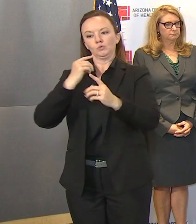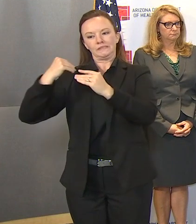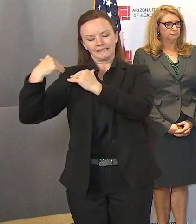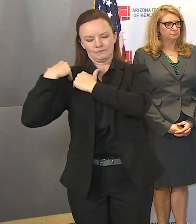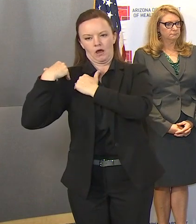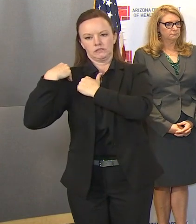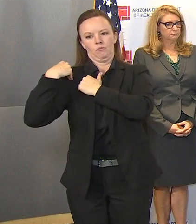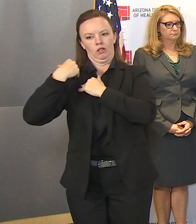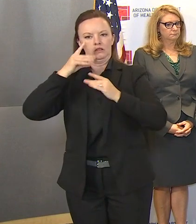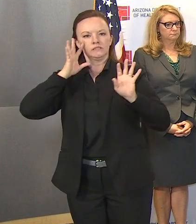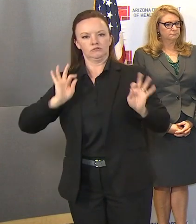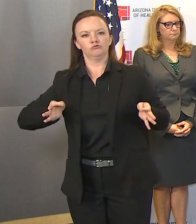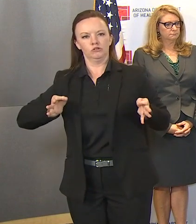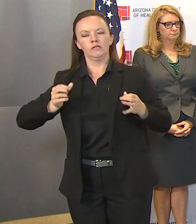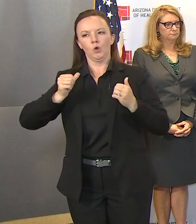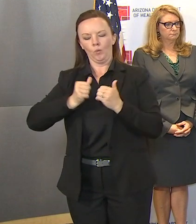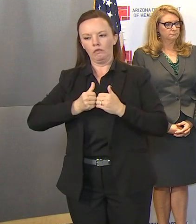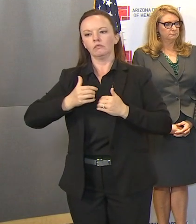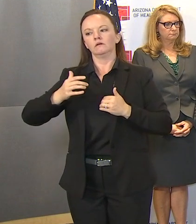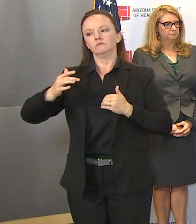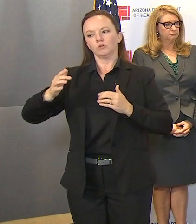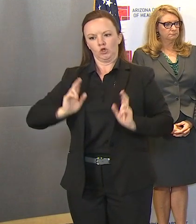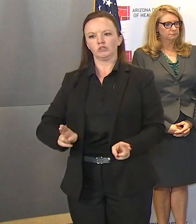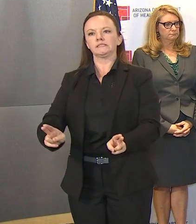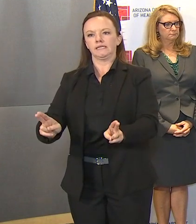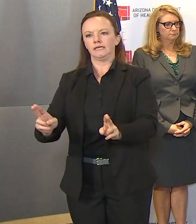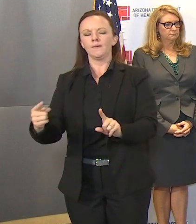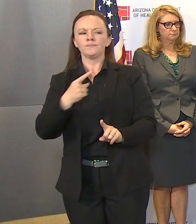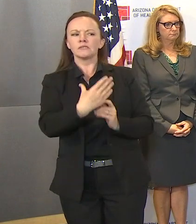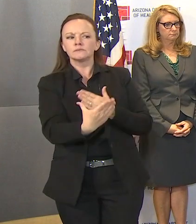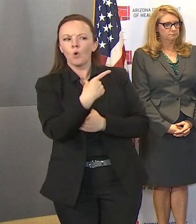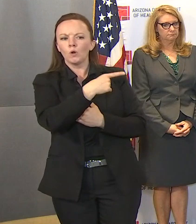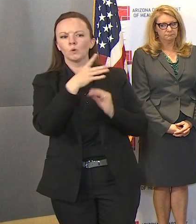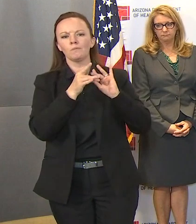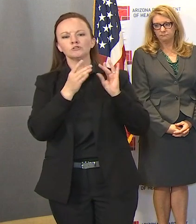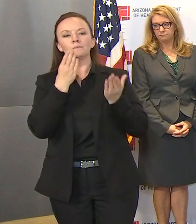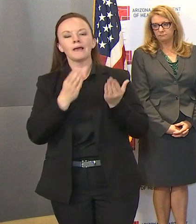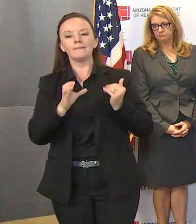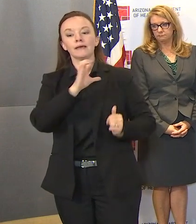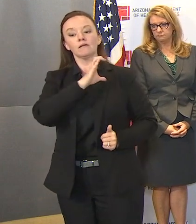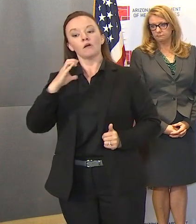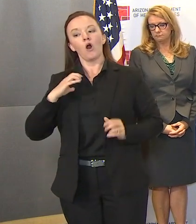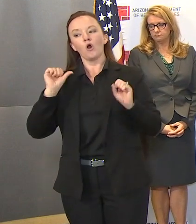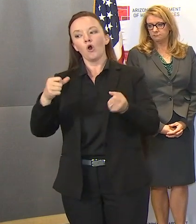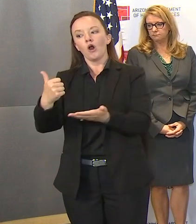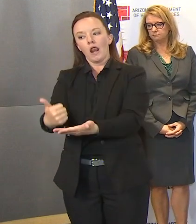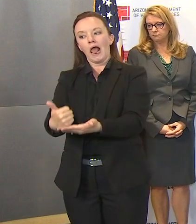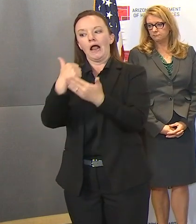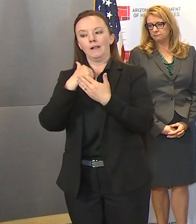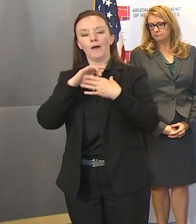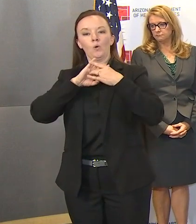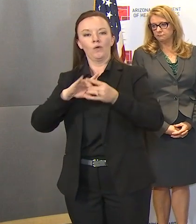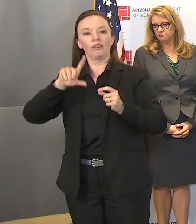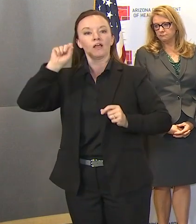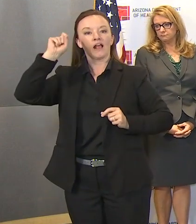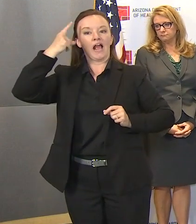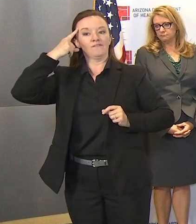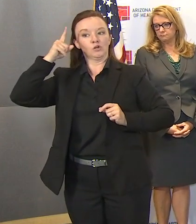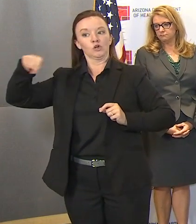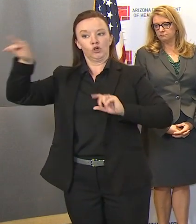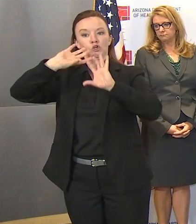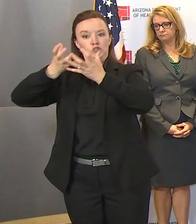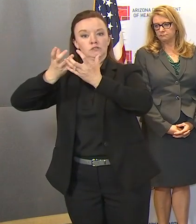responsible decisions with a sense of urgency. This morning you mentioned you hope maybe Congress could help out a little bit when it comes to the governors, and you said